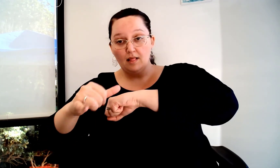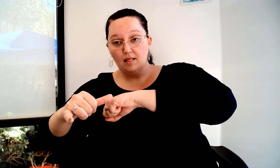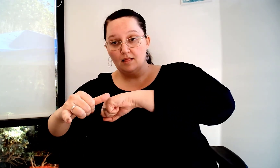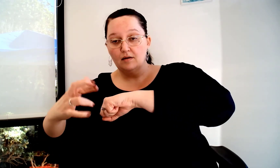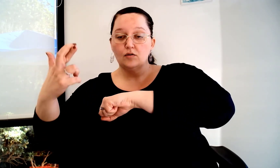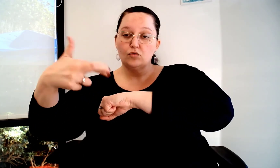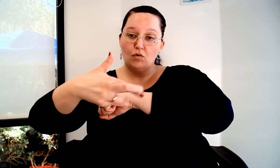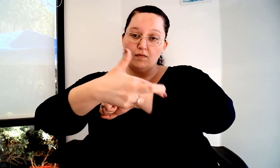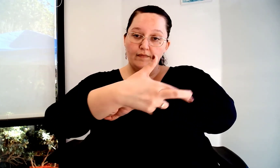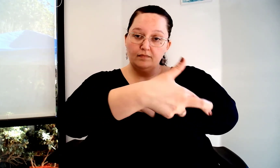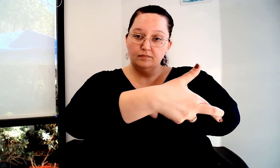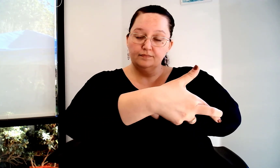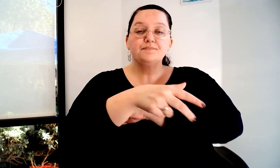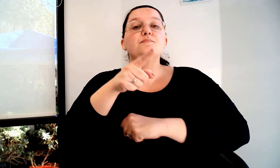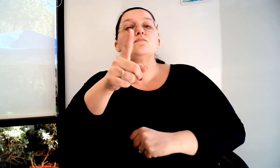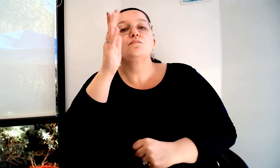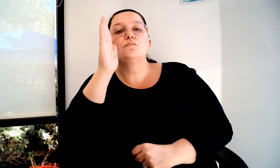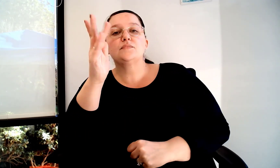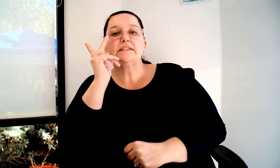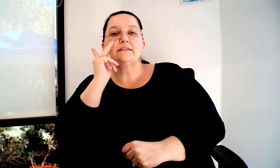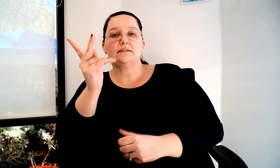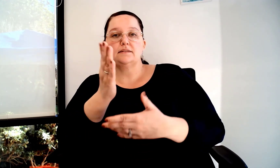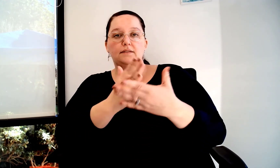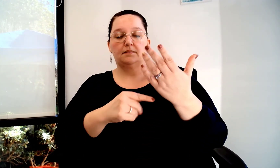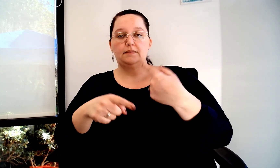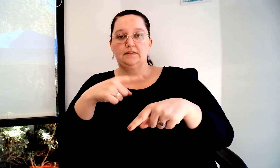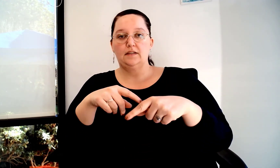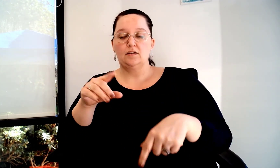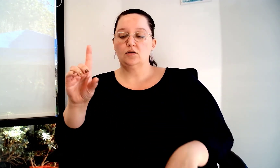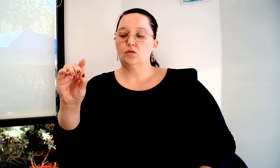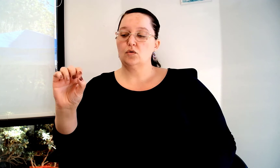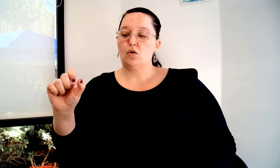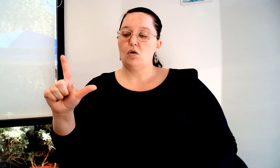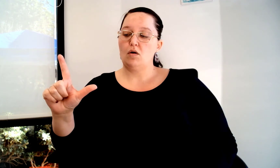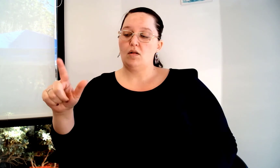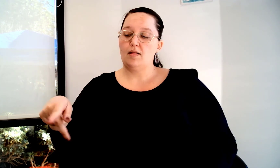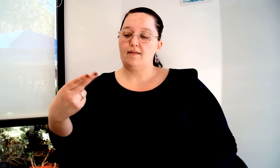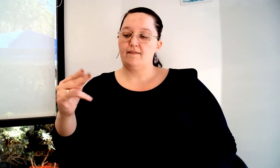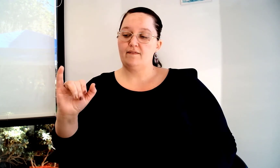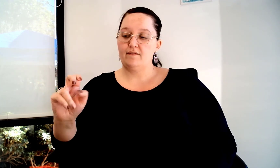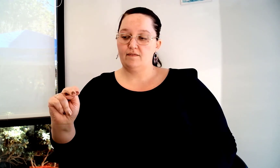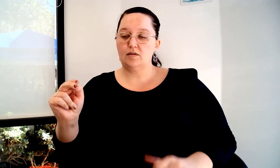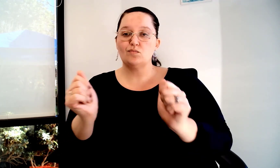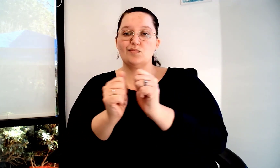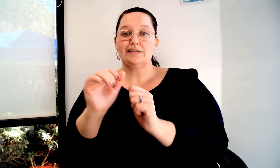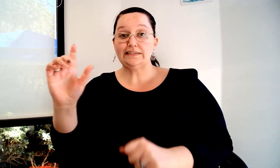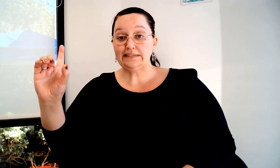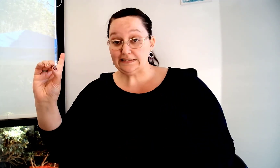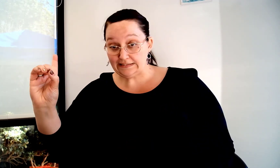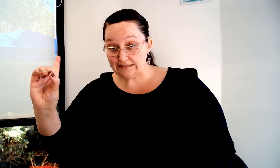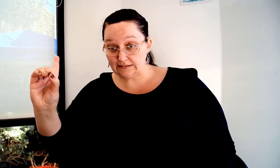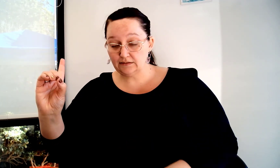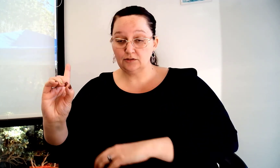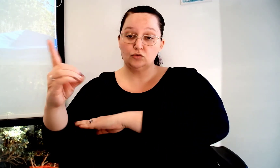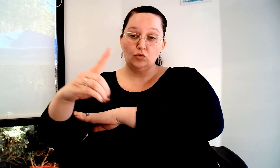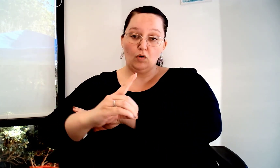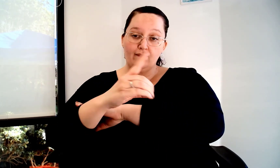Whale goes toward your wrist, dolphin goes toward your elbow. You will see some people sign dolphin with a D hand shape. That's all right